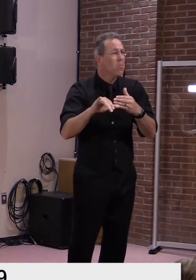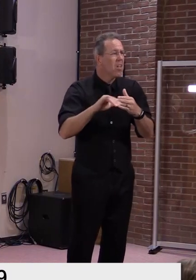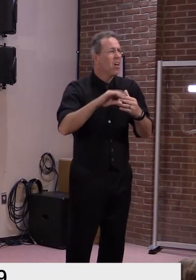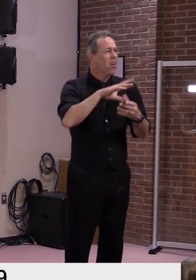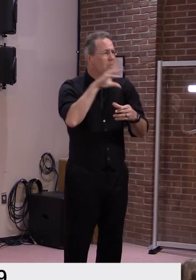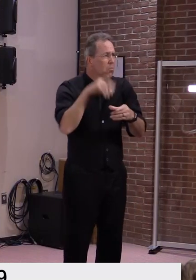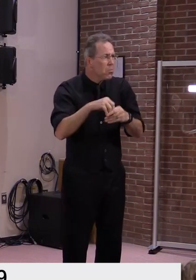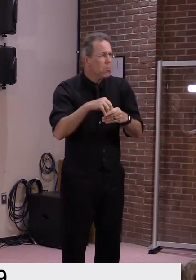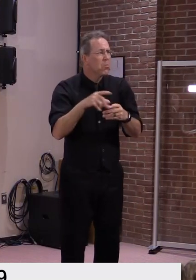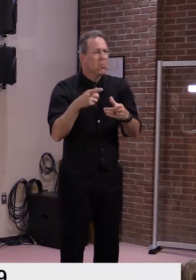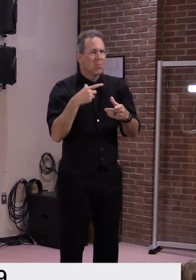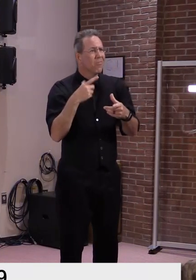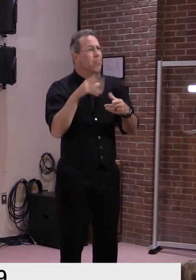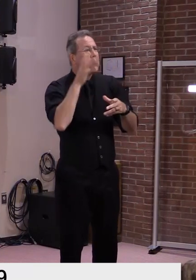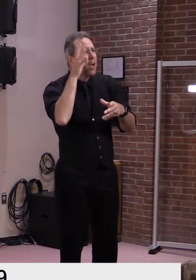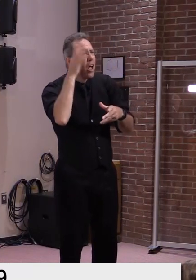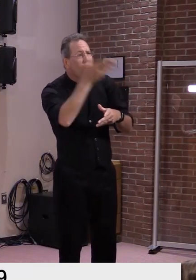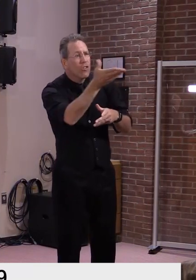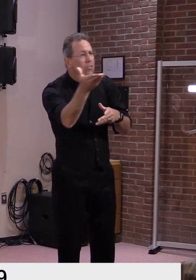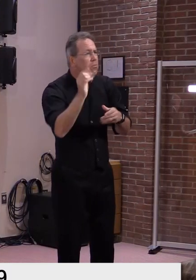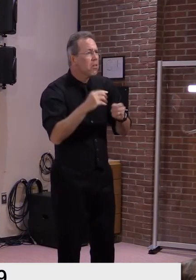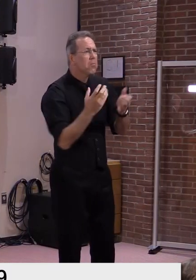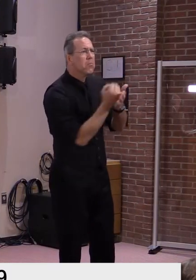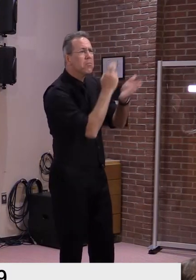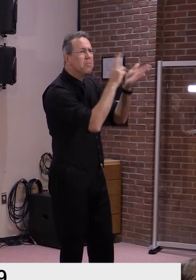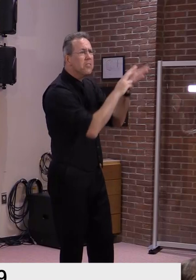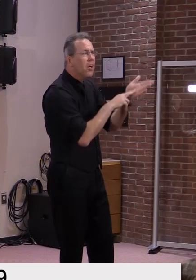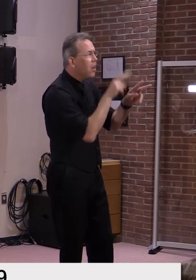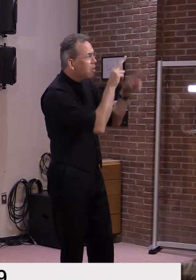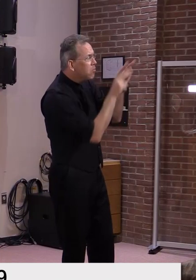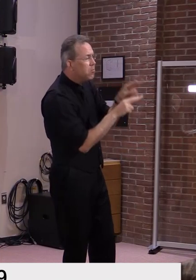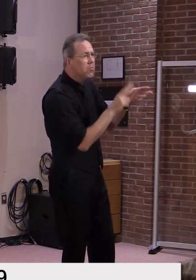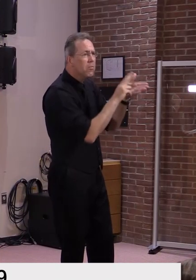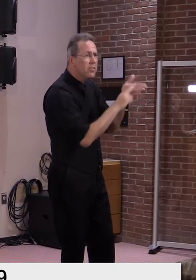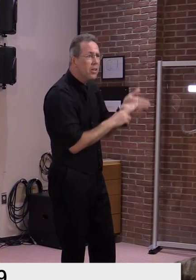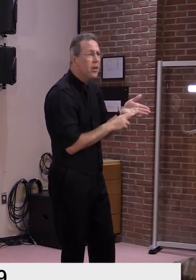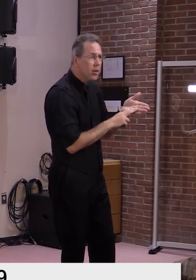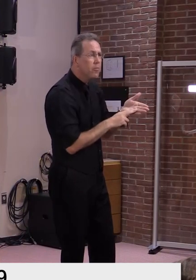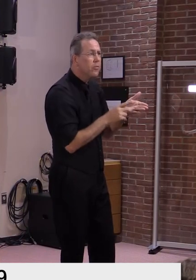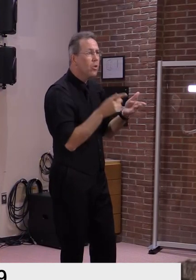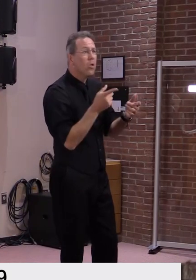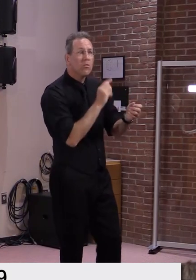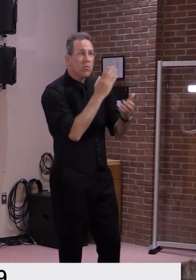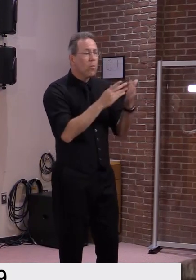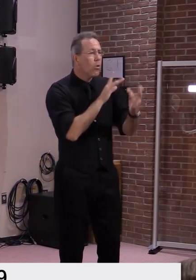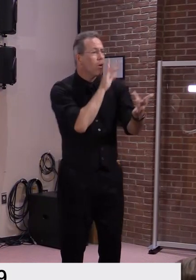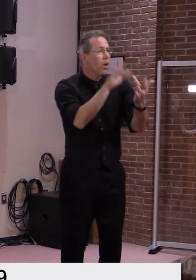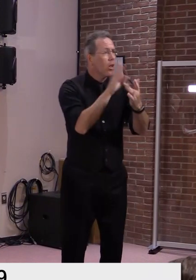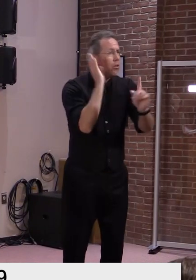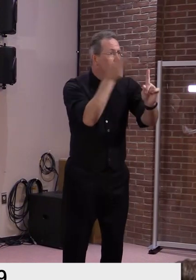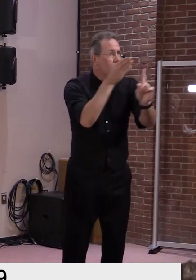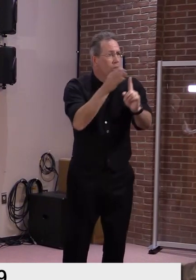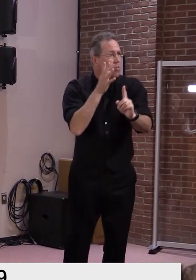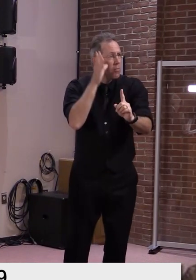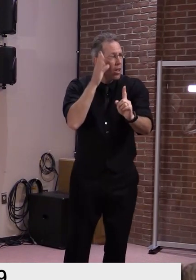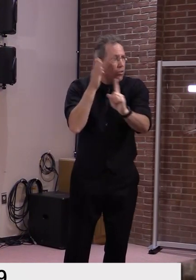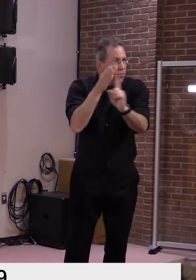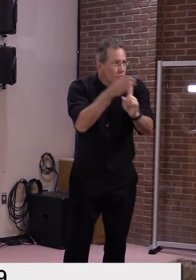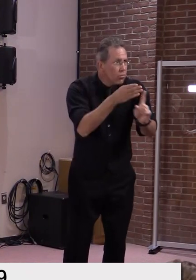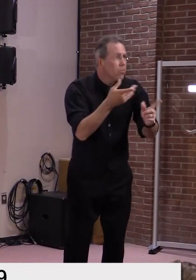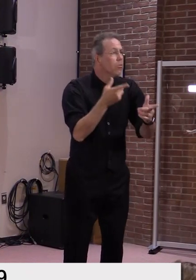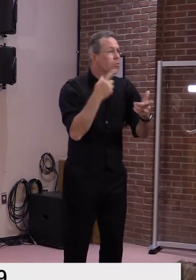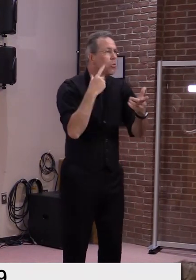you'll receive information directly about this opportunity, but if you didn't, the information in the form is